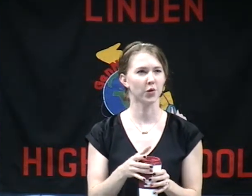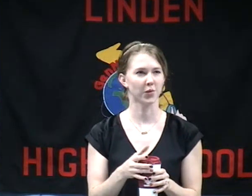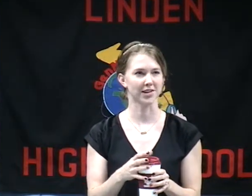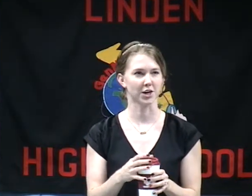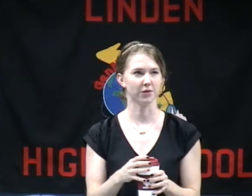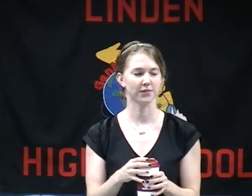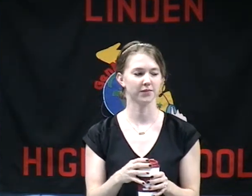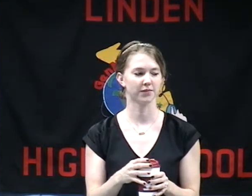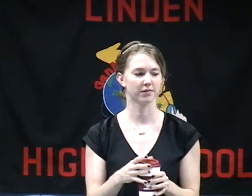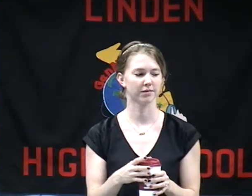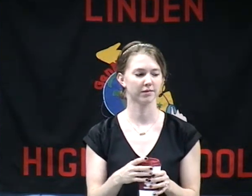No.